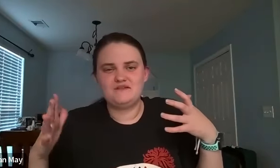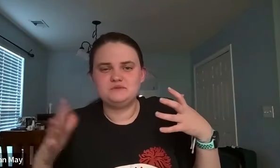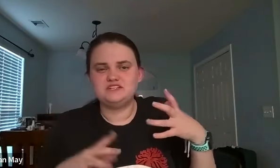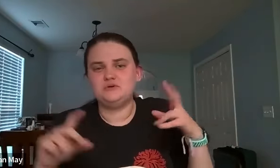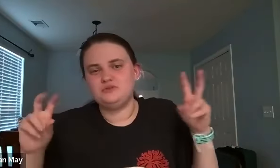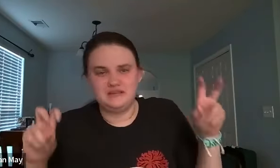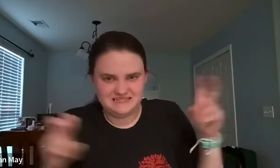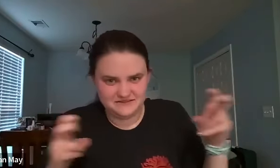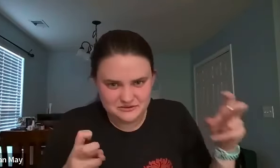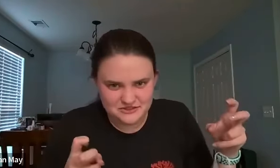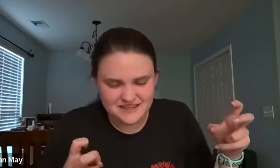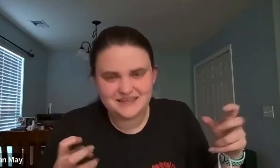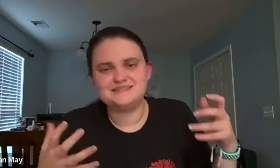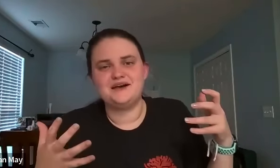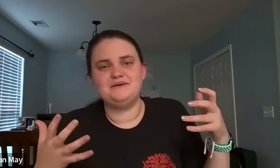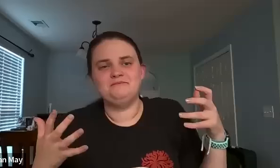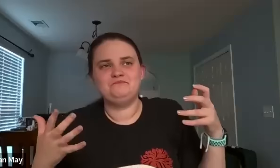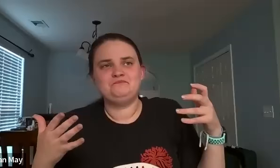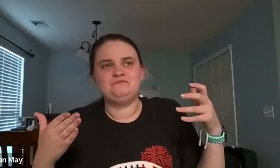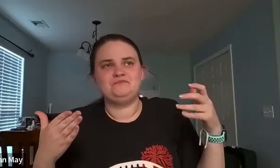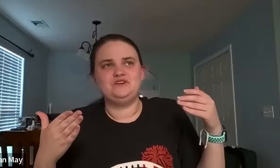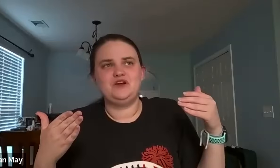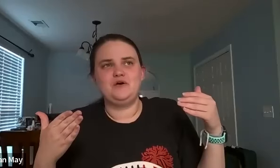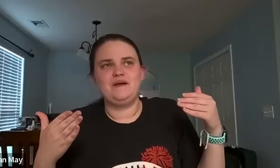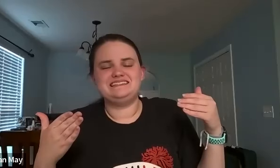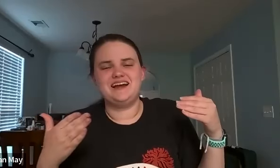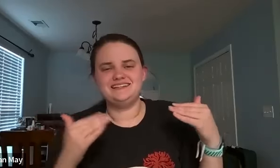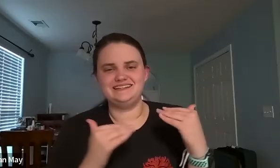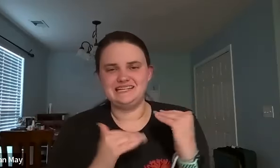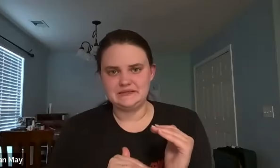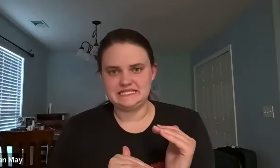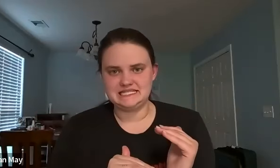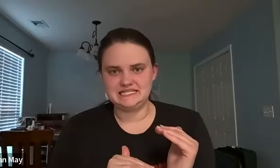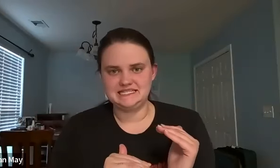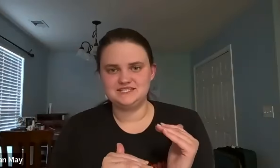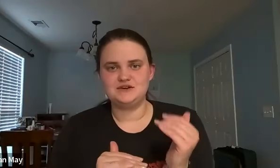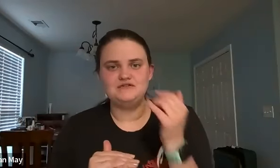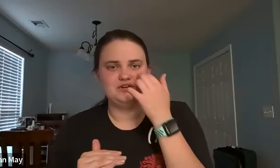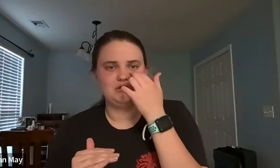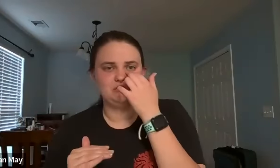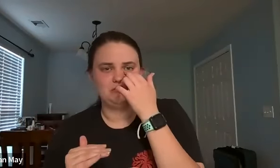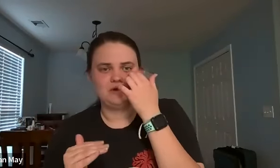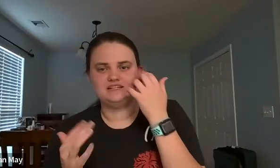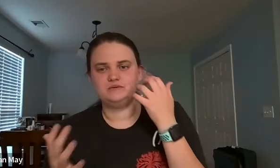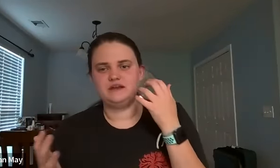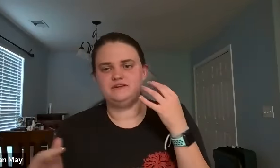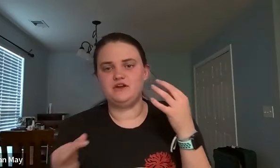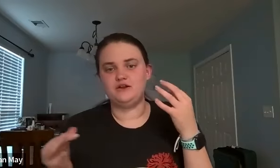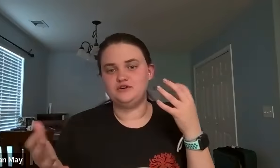almost like your own creativity with it is, it's not limited. So if, you're wanting to figure out another